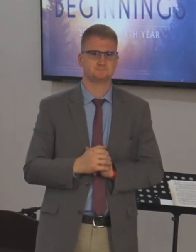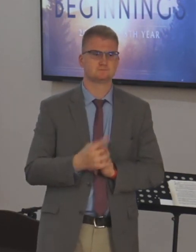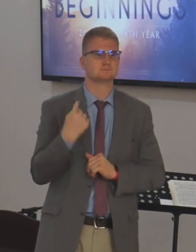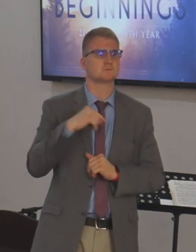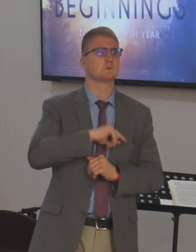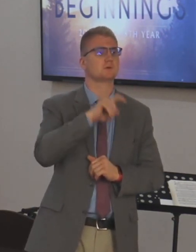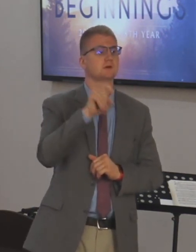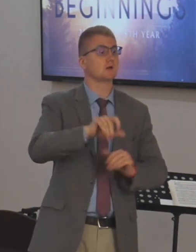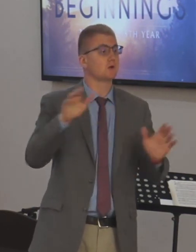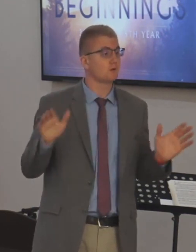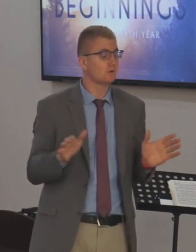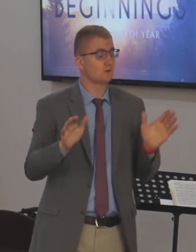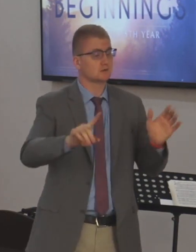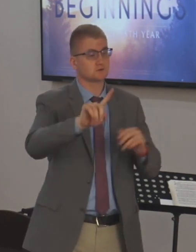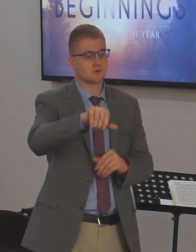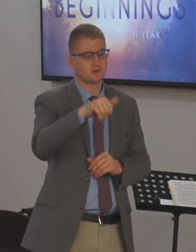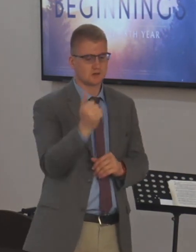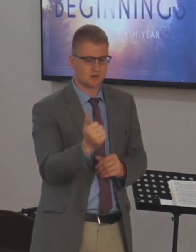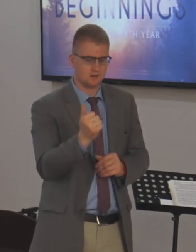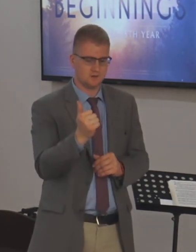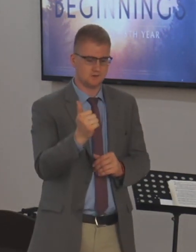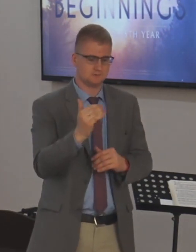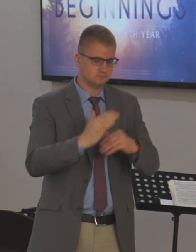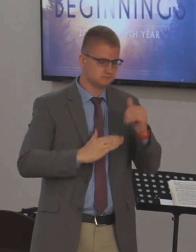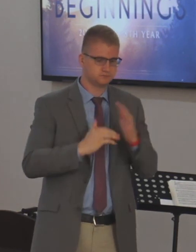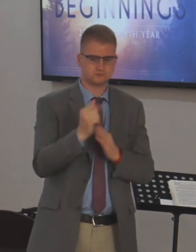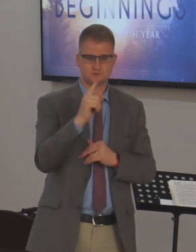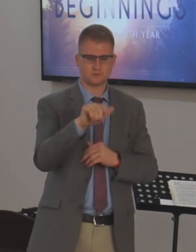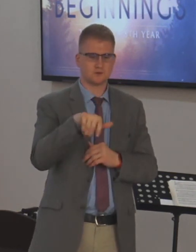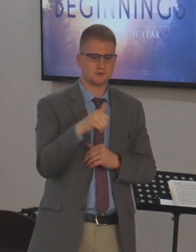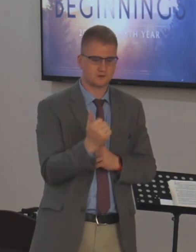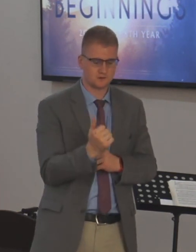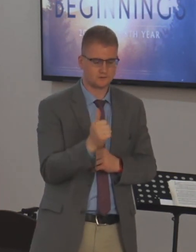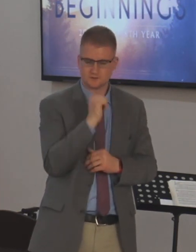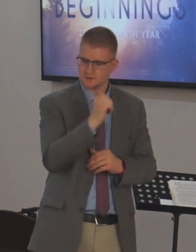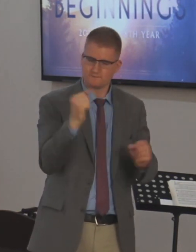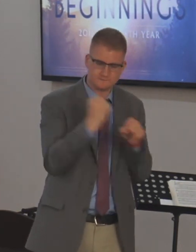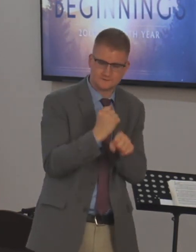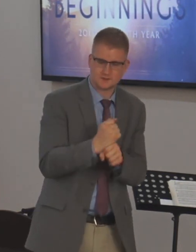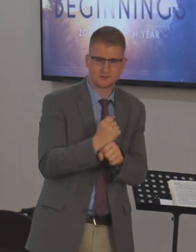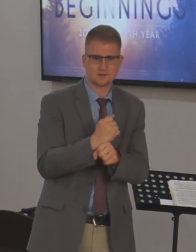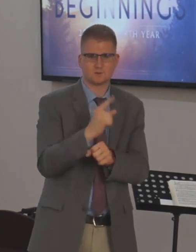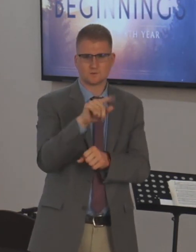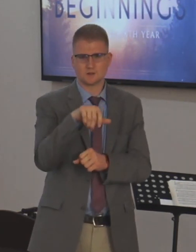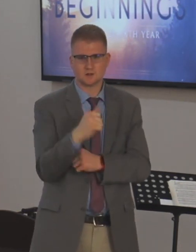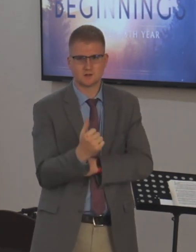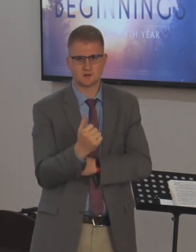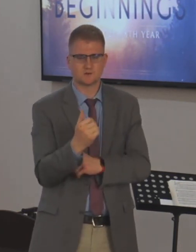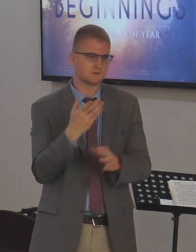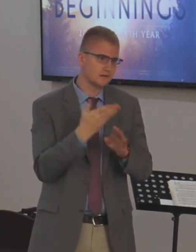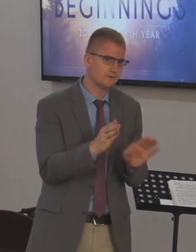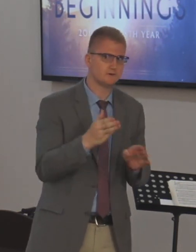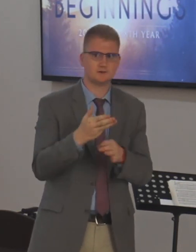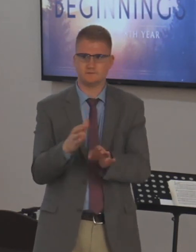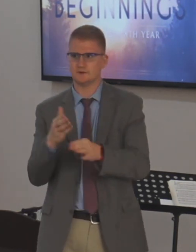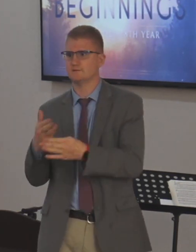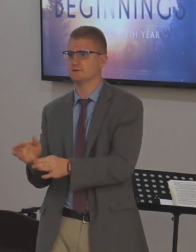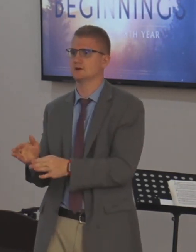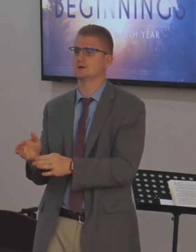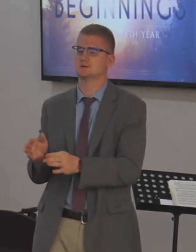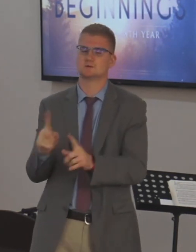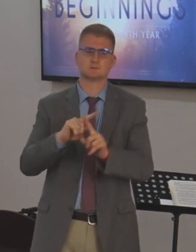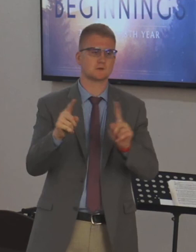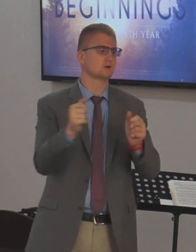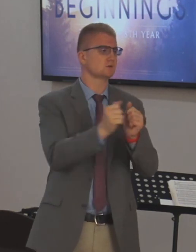be exhorting each other, building each other up, not fighting with each other, not having division and lack of unity, but unity